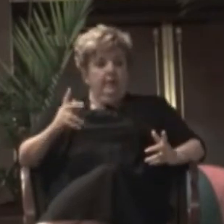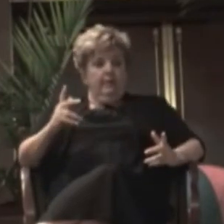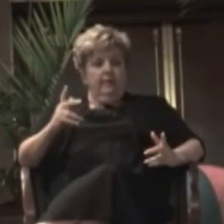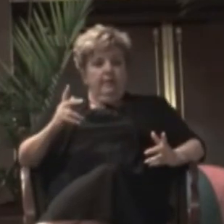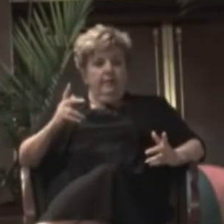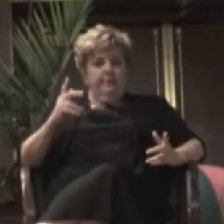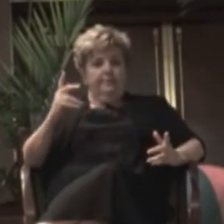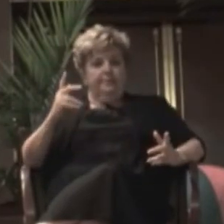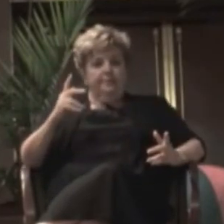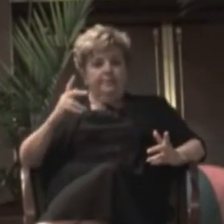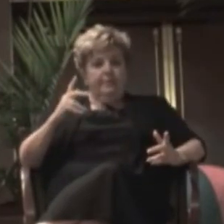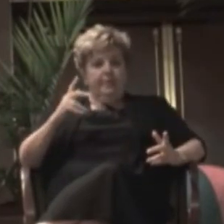about till they got gone.